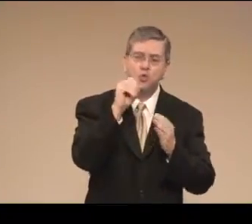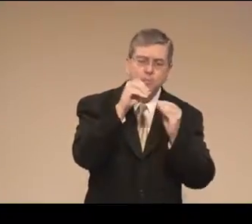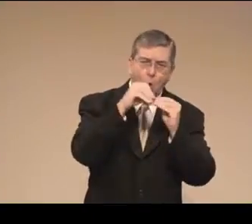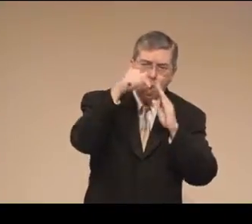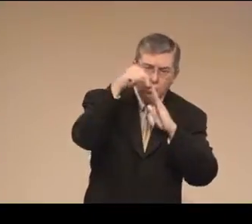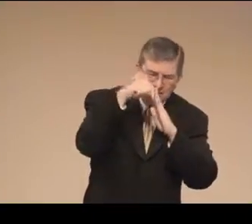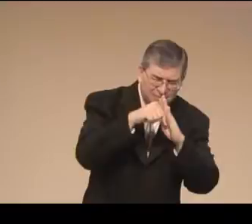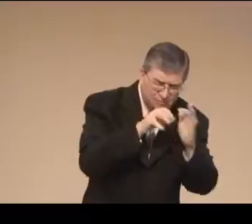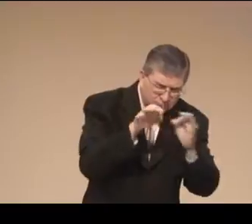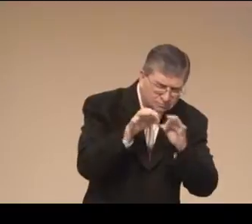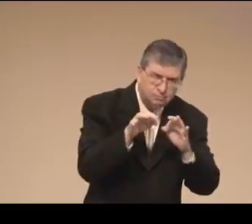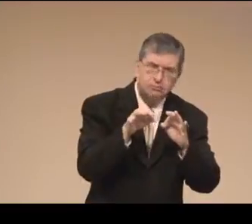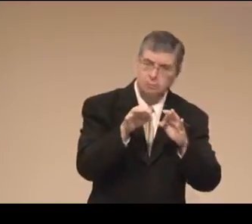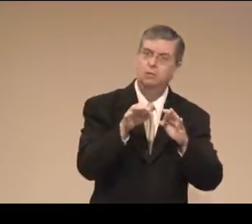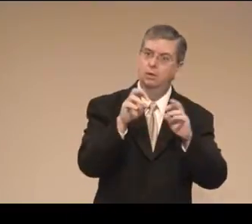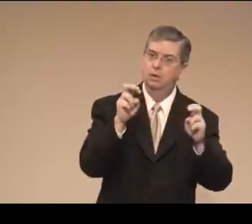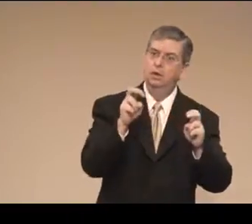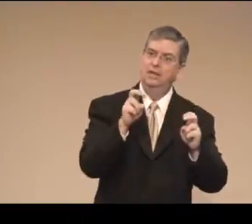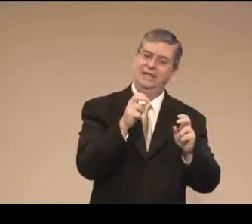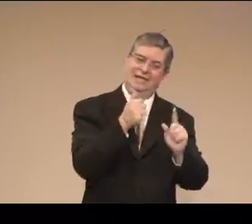Through the New and the Old Testament, as I researched,